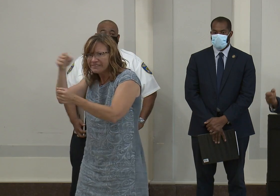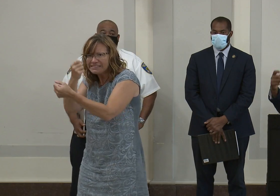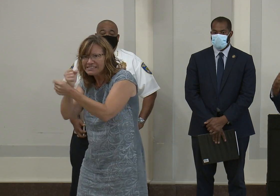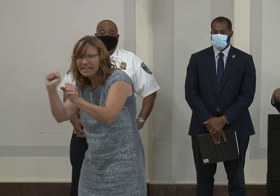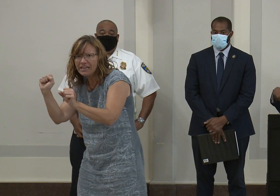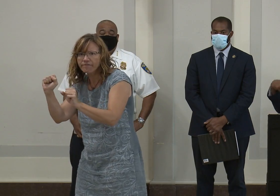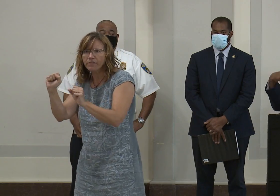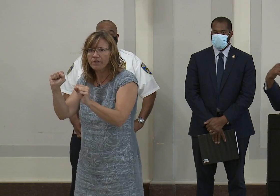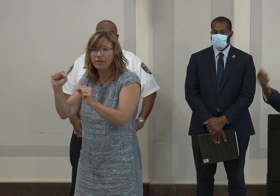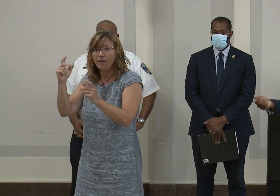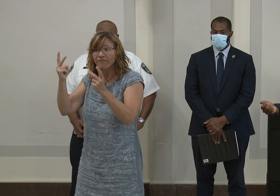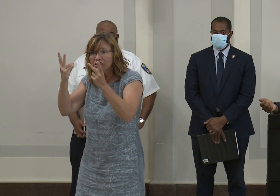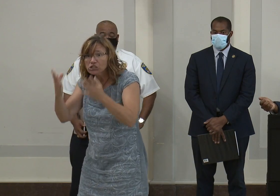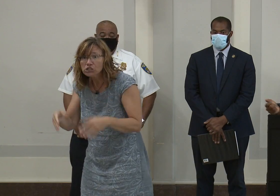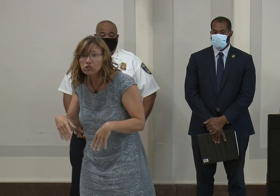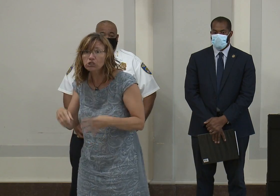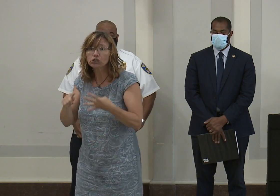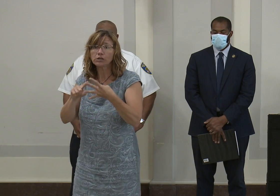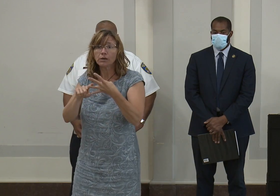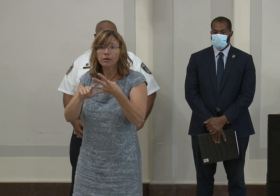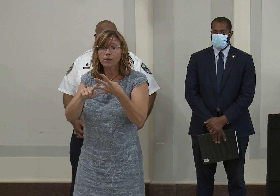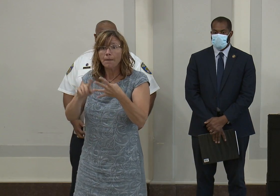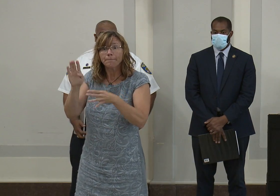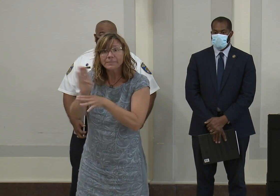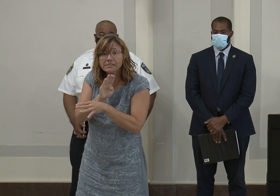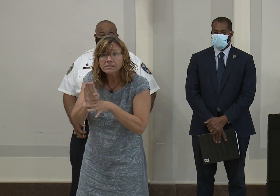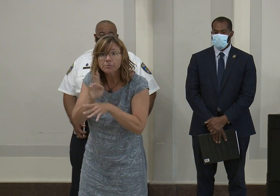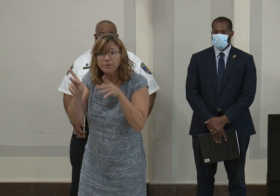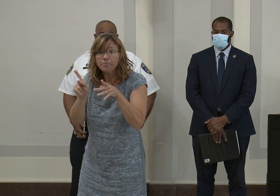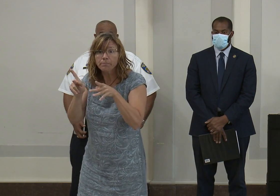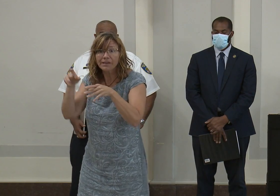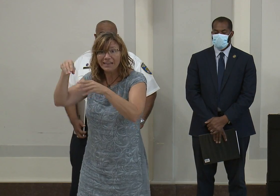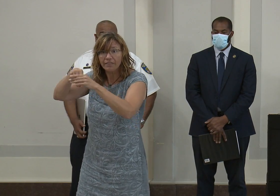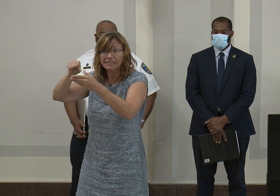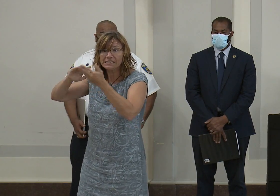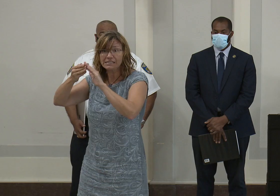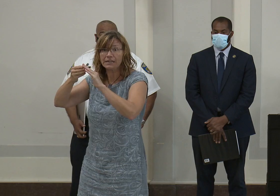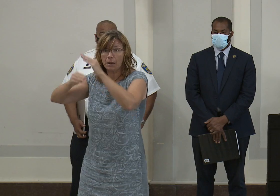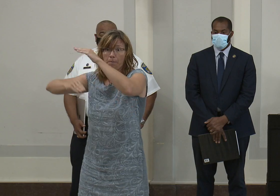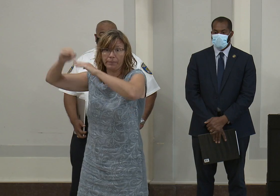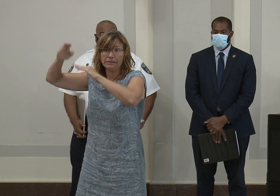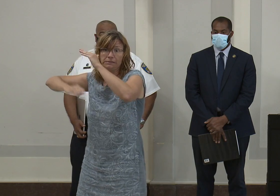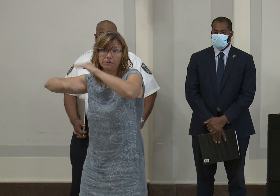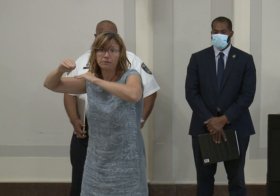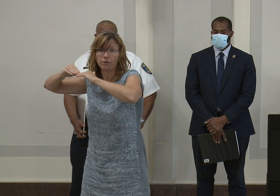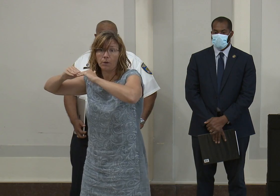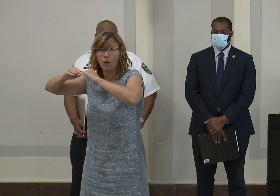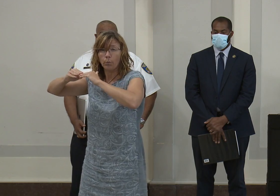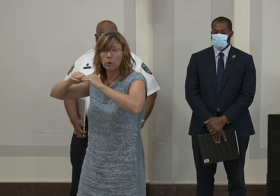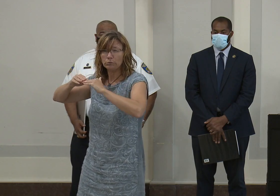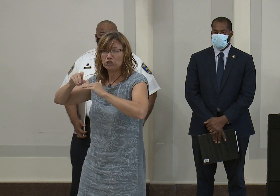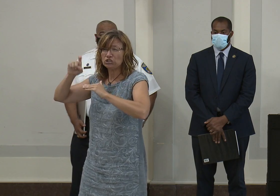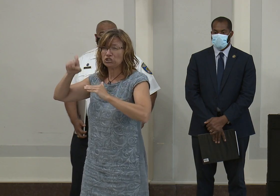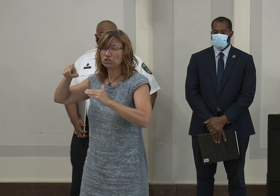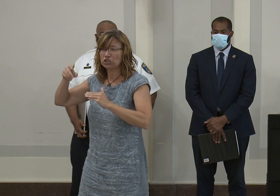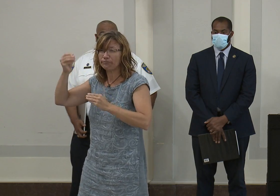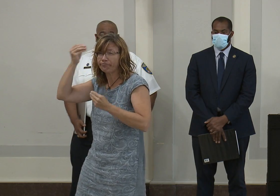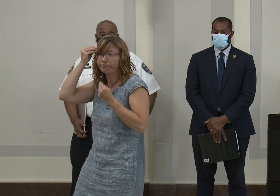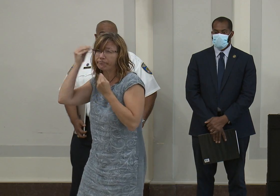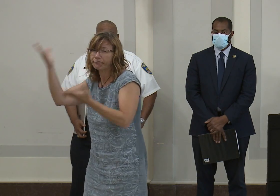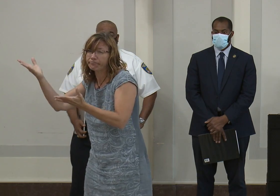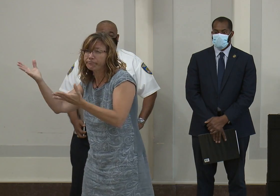visiting, the folks that are coming to do business at city buildings. We expect to be able to give you guys an update very